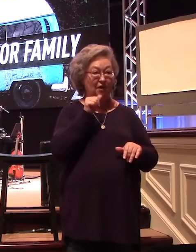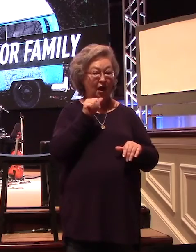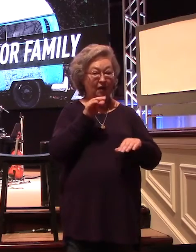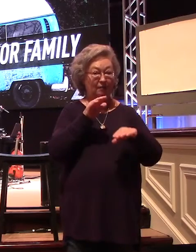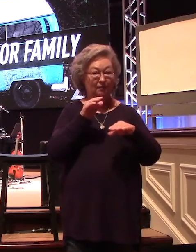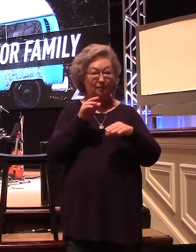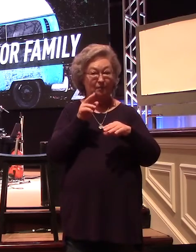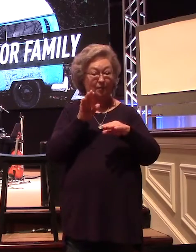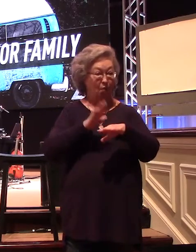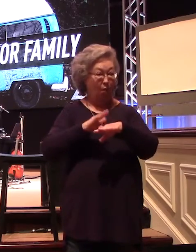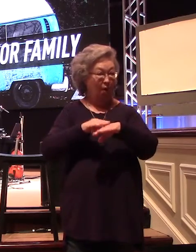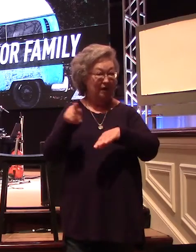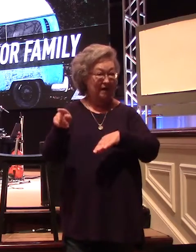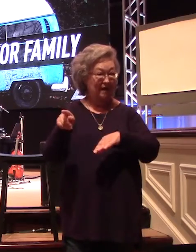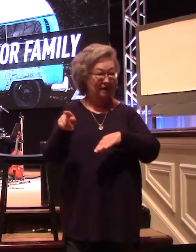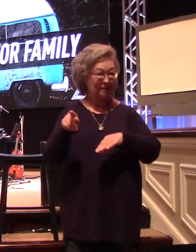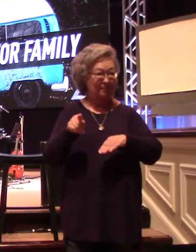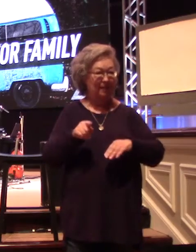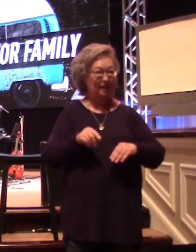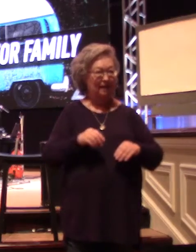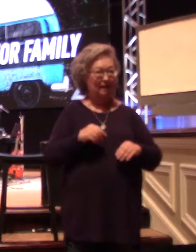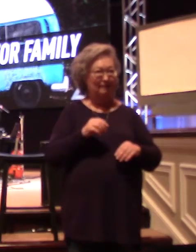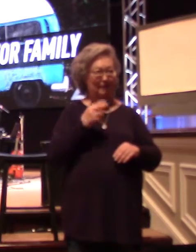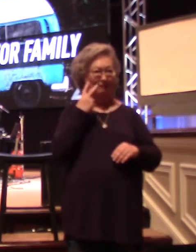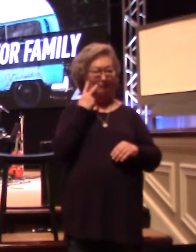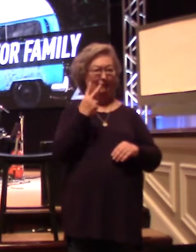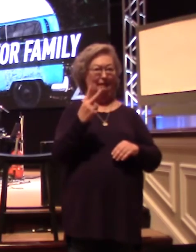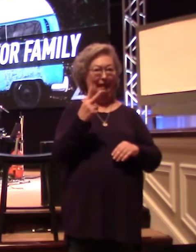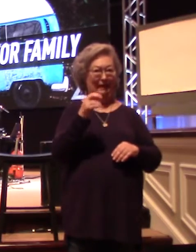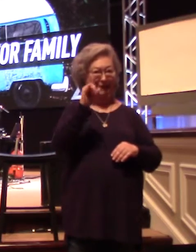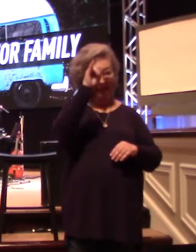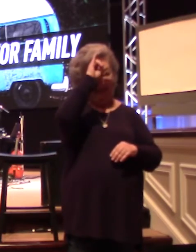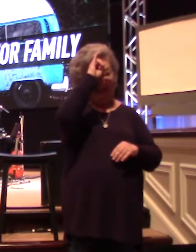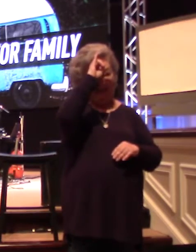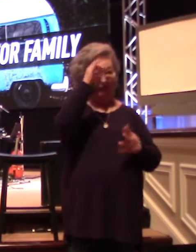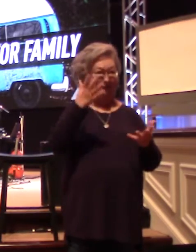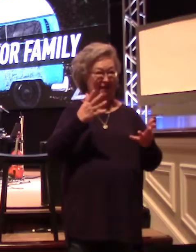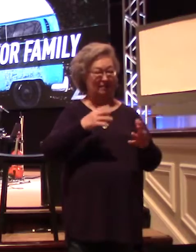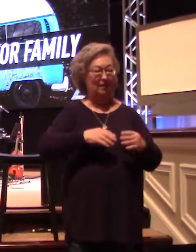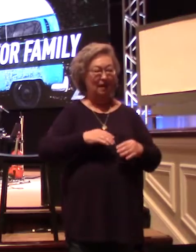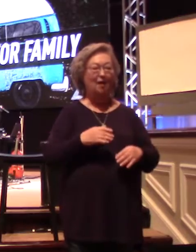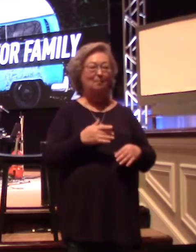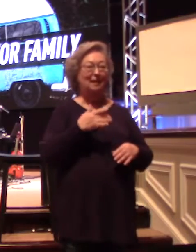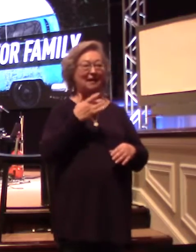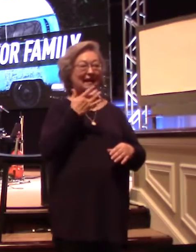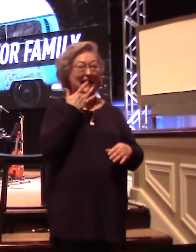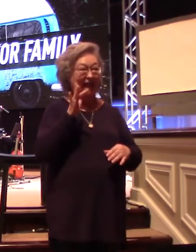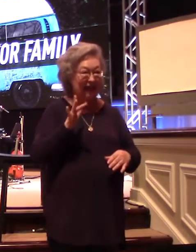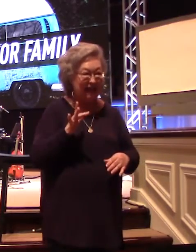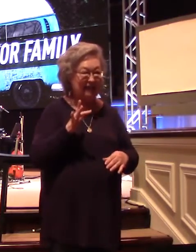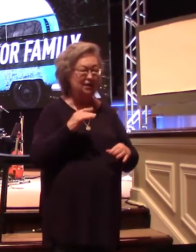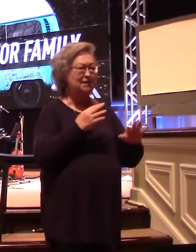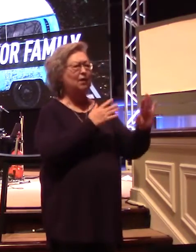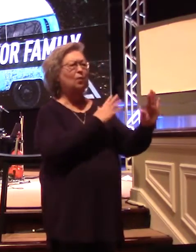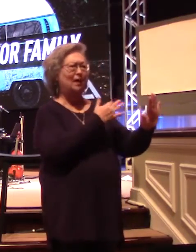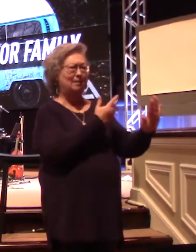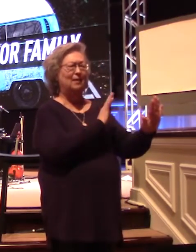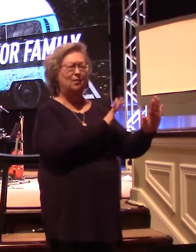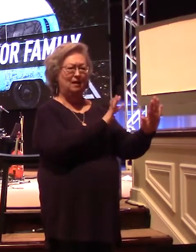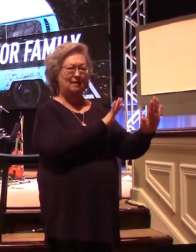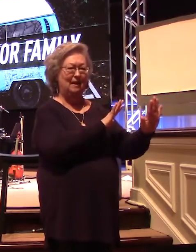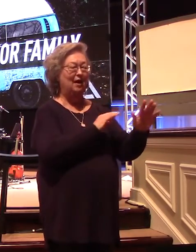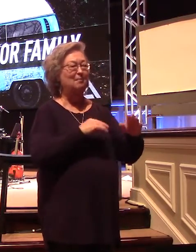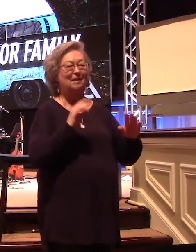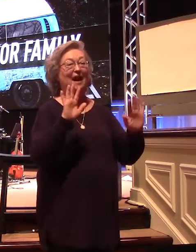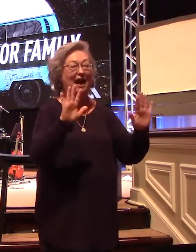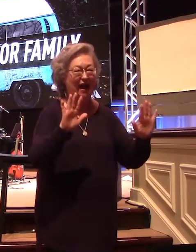idiot, or more of an idiot than I already am. And so, unfortunately, she stopped me and said, hang on a second. Of course, she had to take a